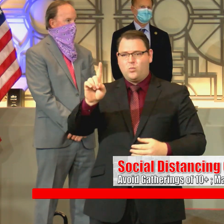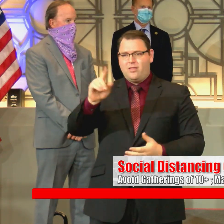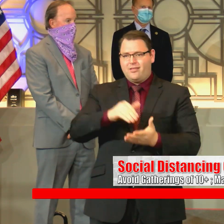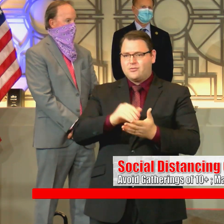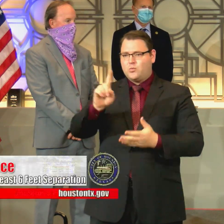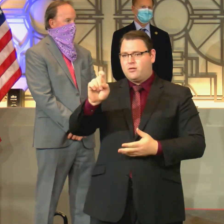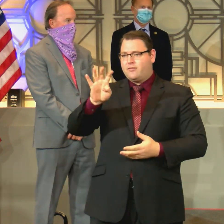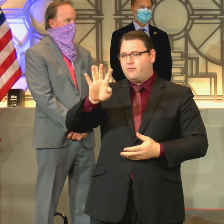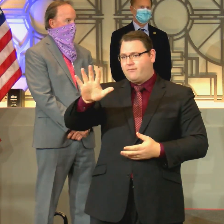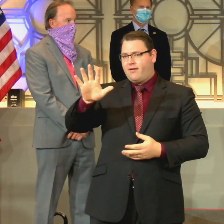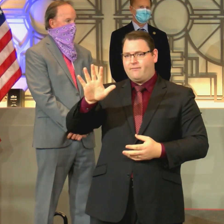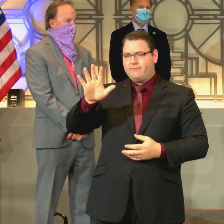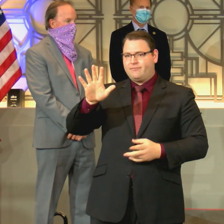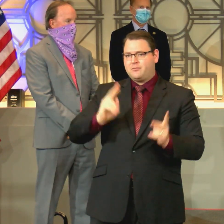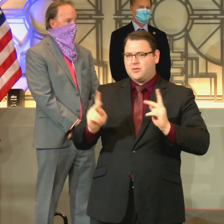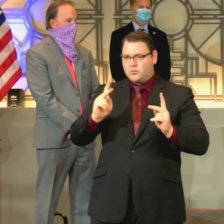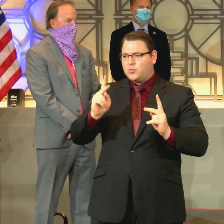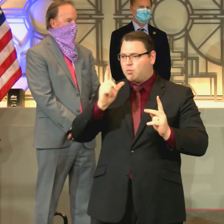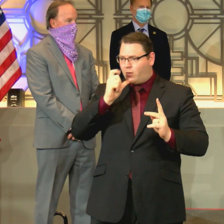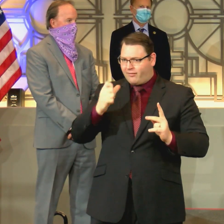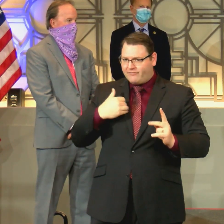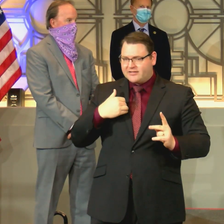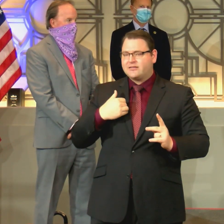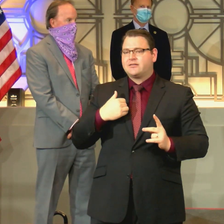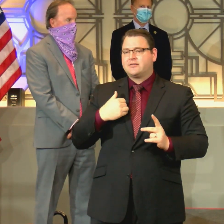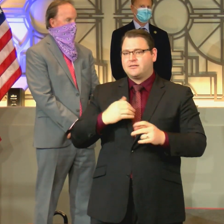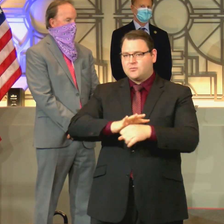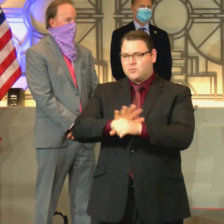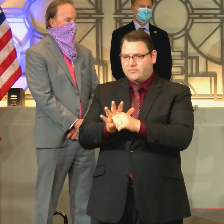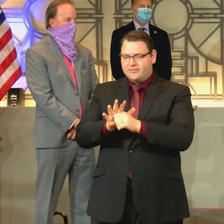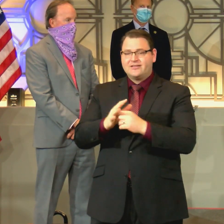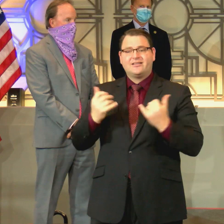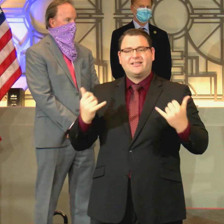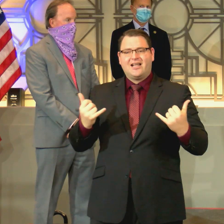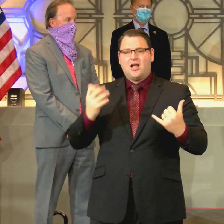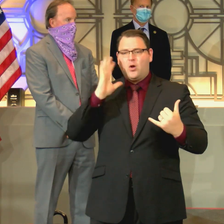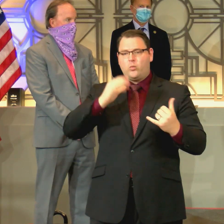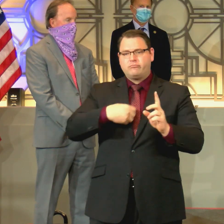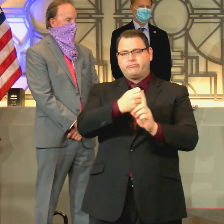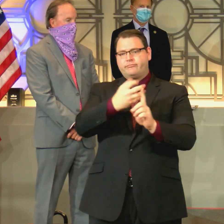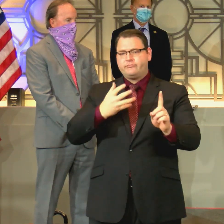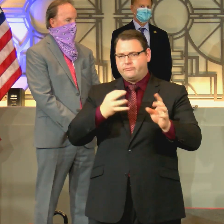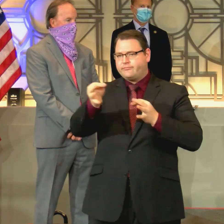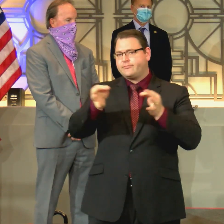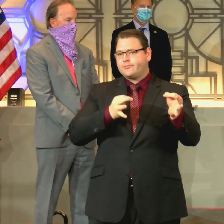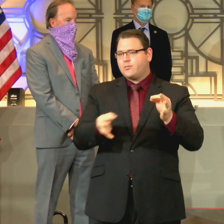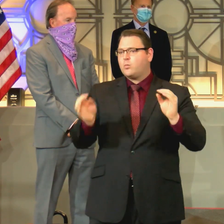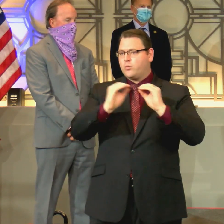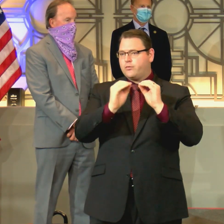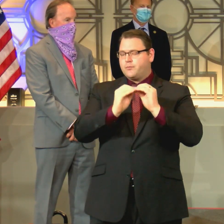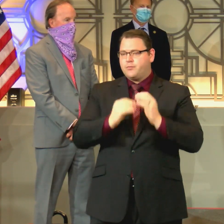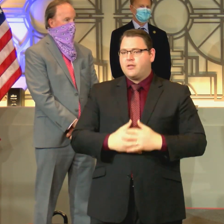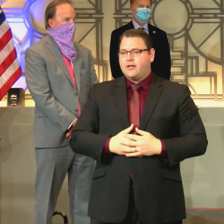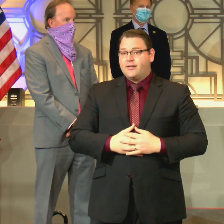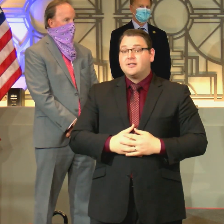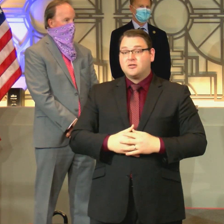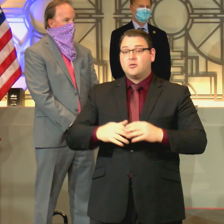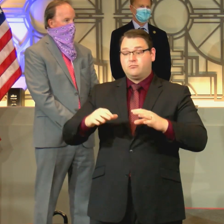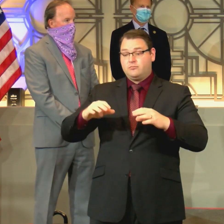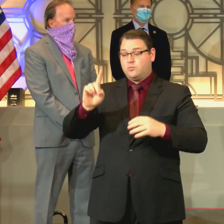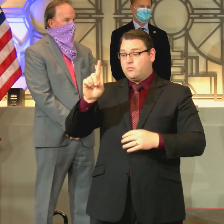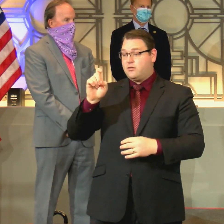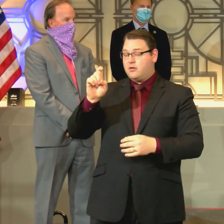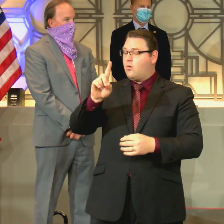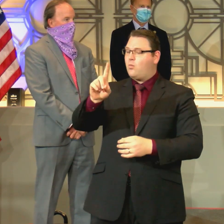1,145 cases. I do want to kind of give a little bit more information on that. Of the